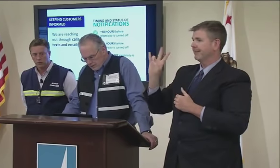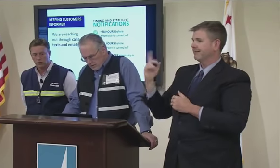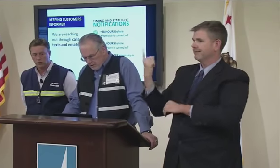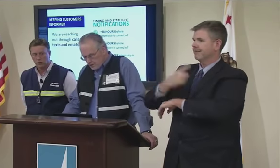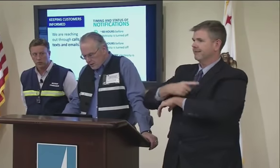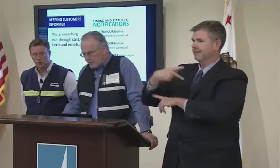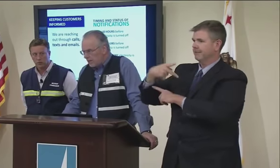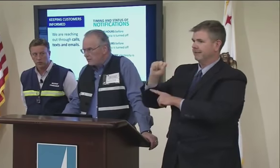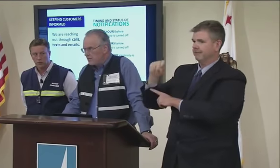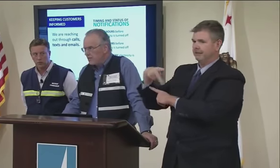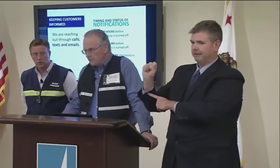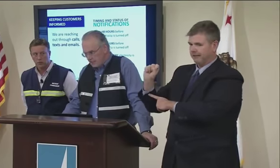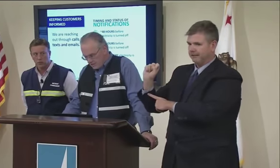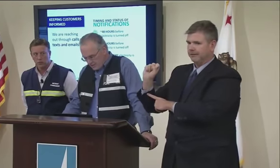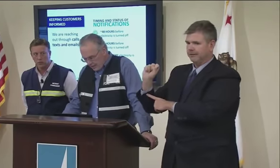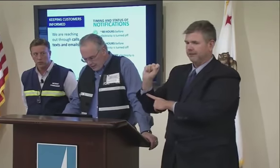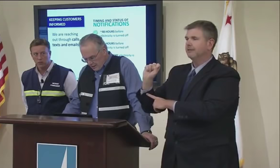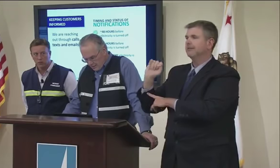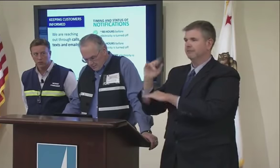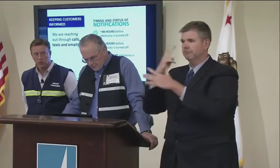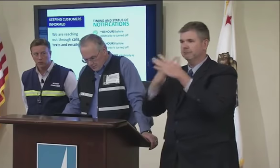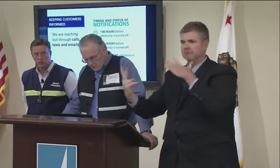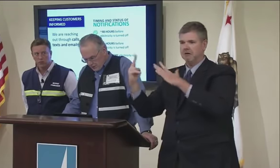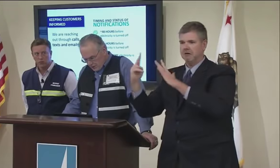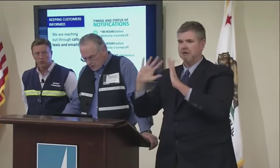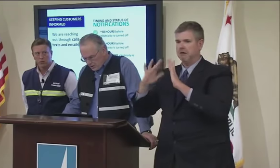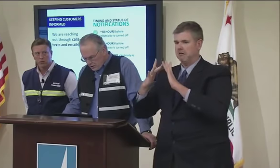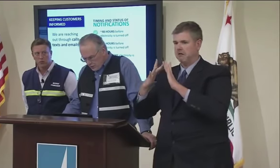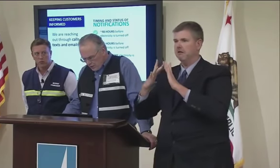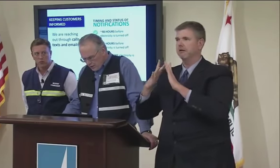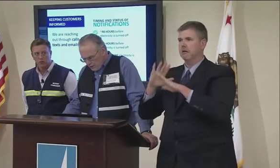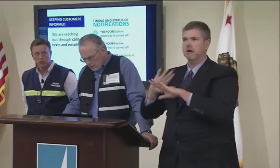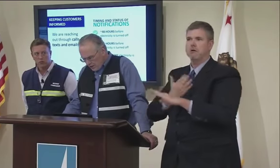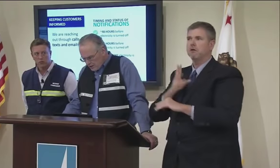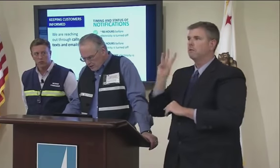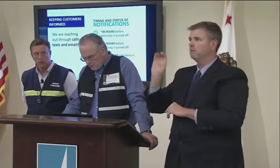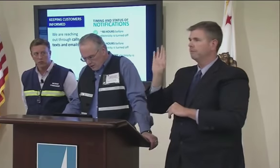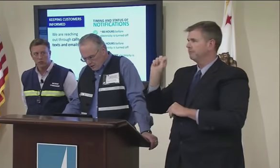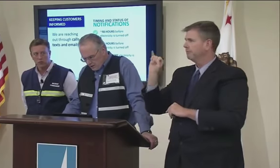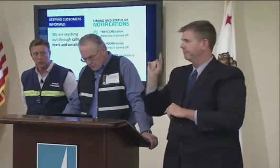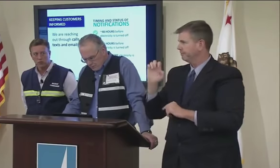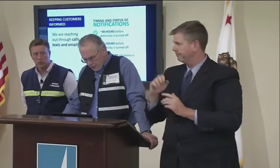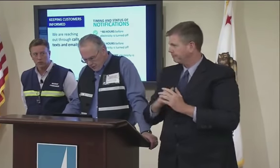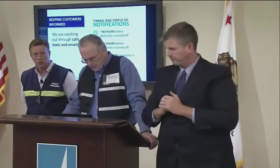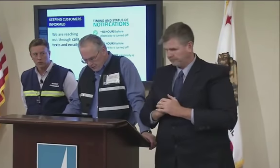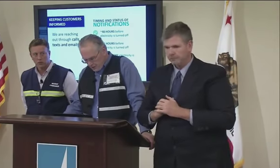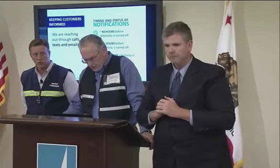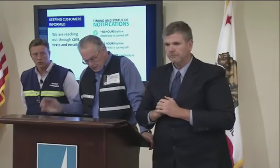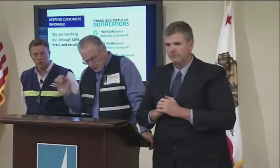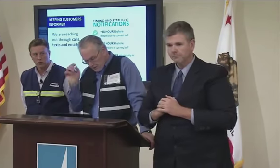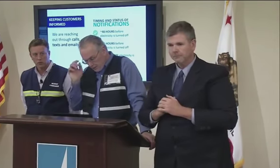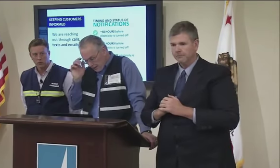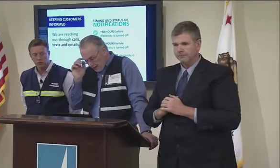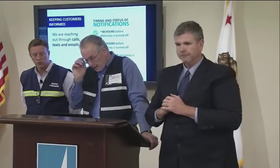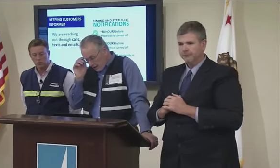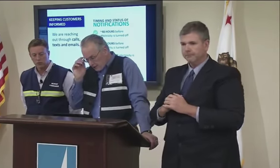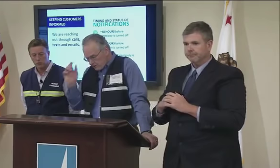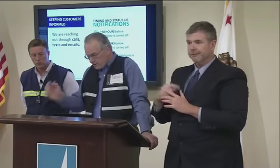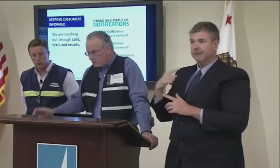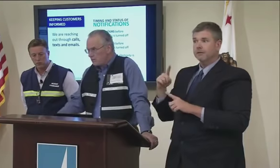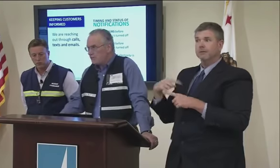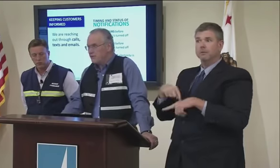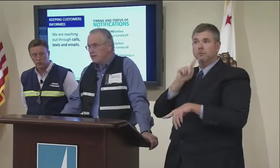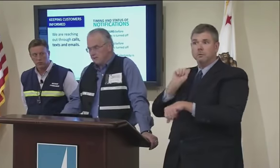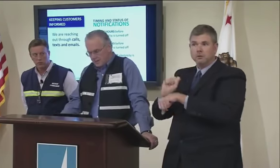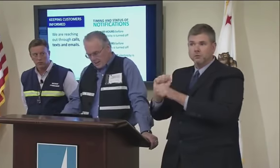risk of a safety shutdown beginning late Saturday. So we're continuing to coordinate with our agency partners and preparing for this. And as we get more data and a clear